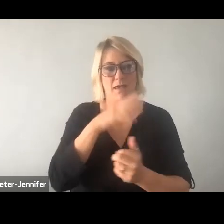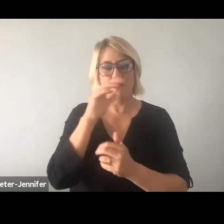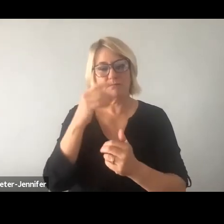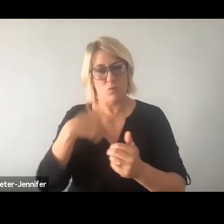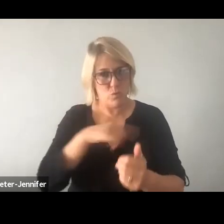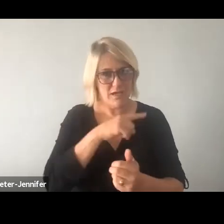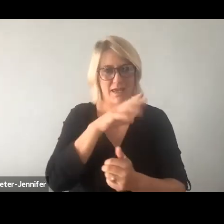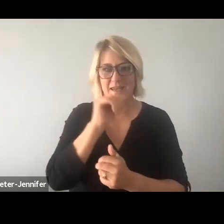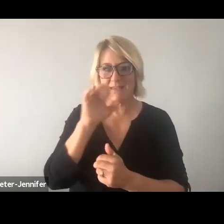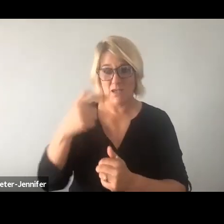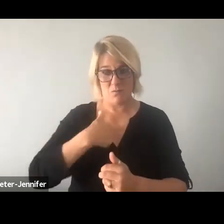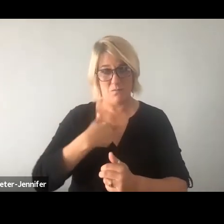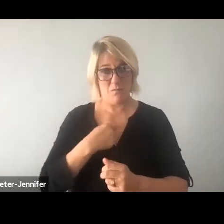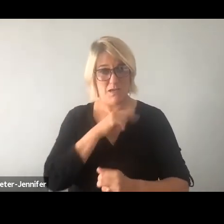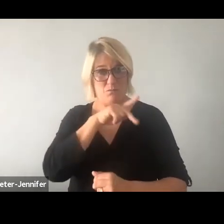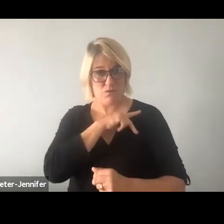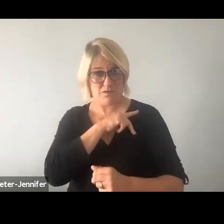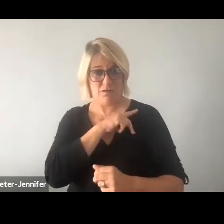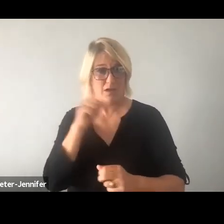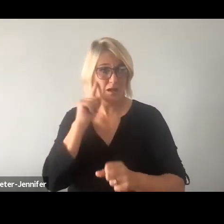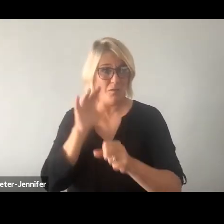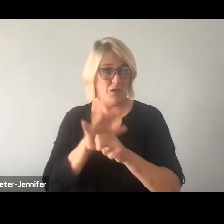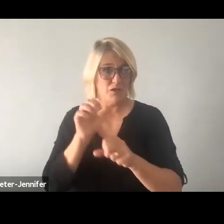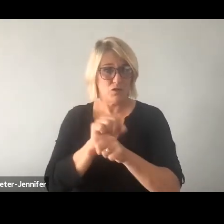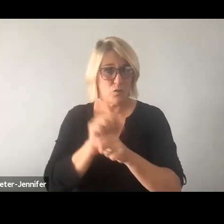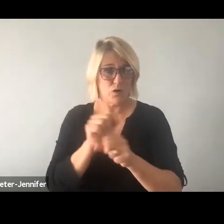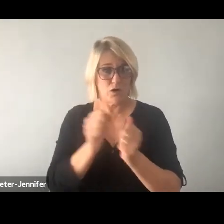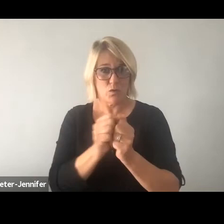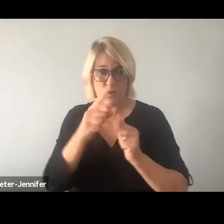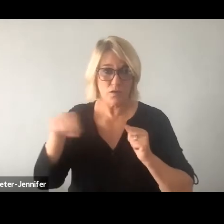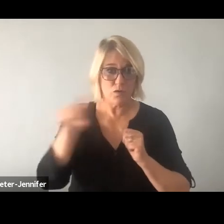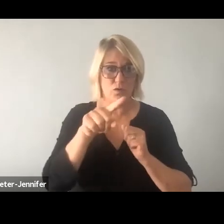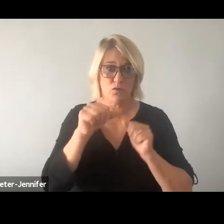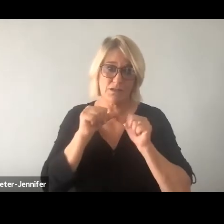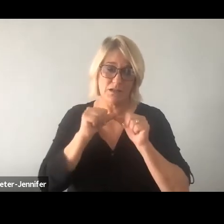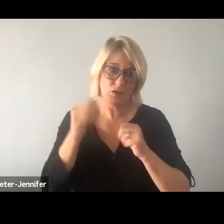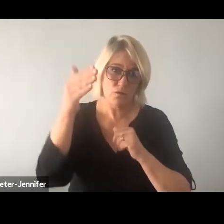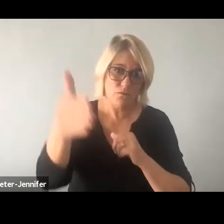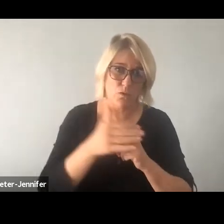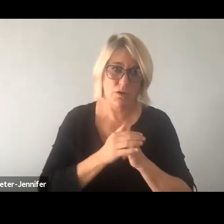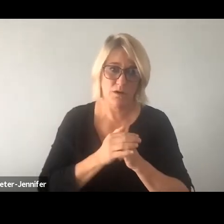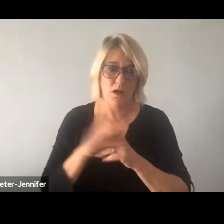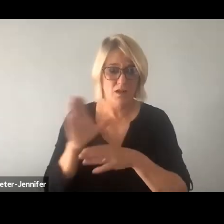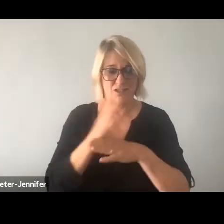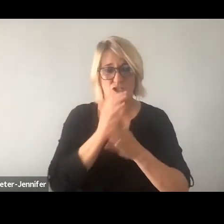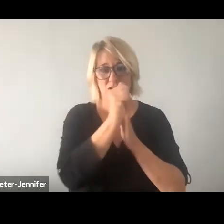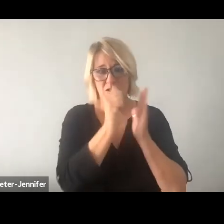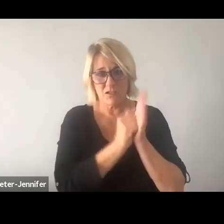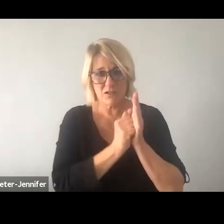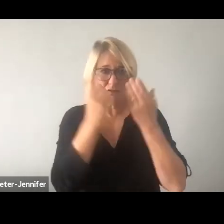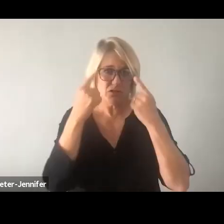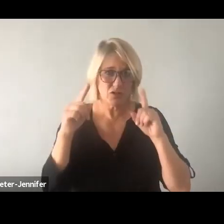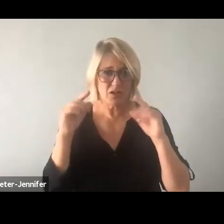I personally am committed to working with all of you to move forward on our shared agenda to achieve